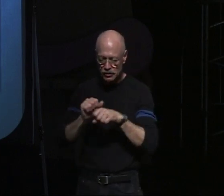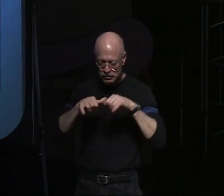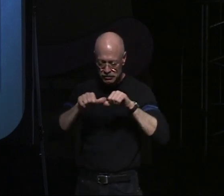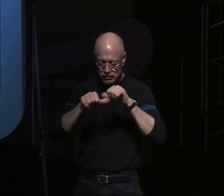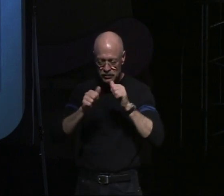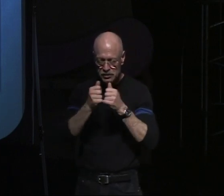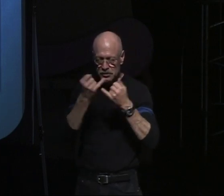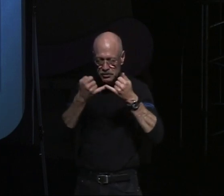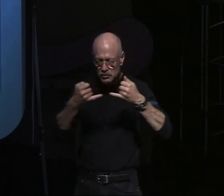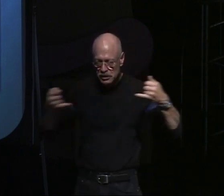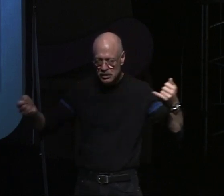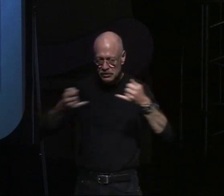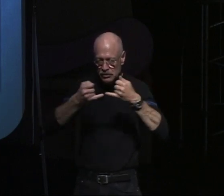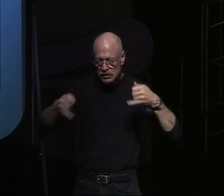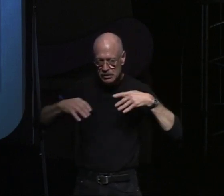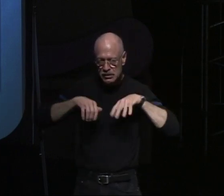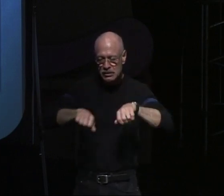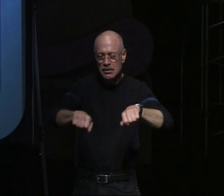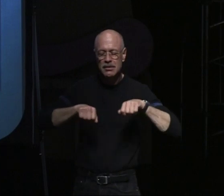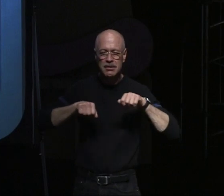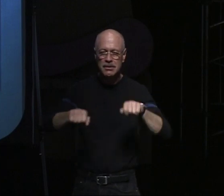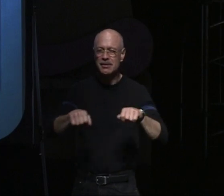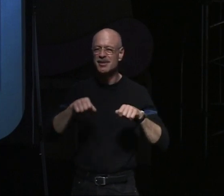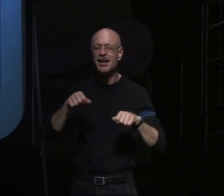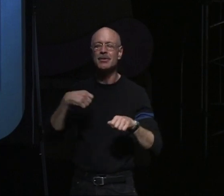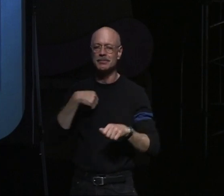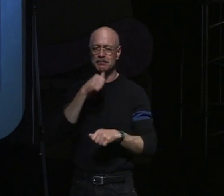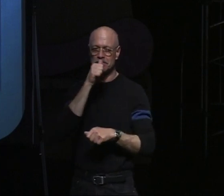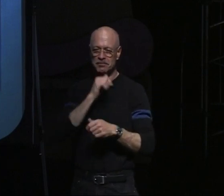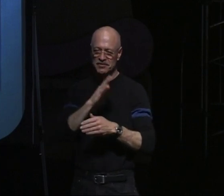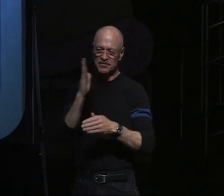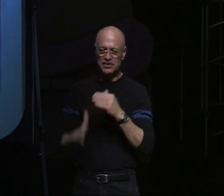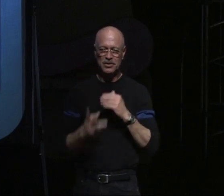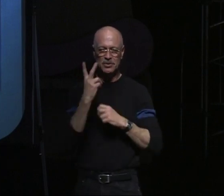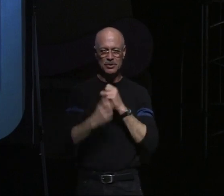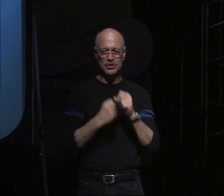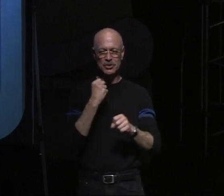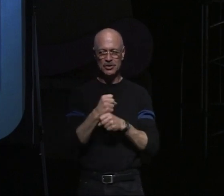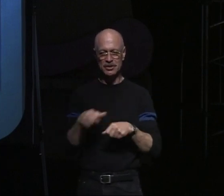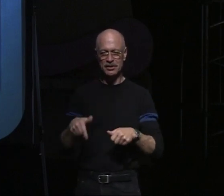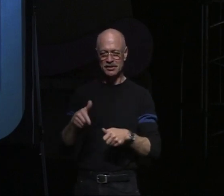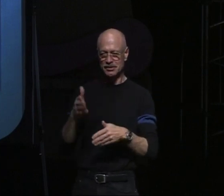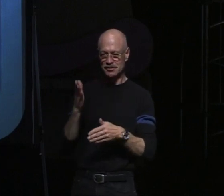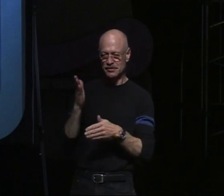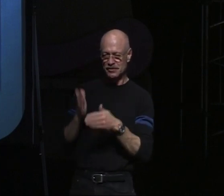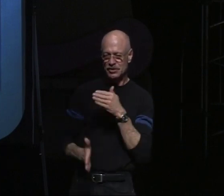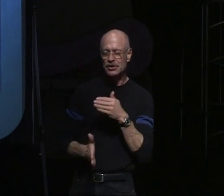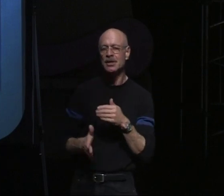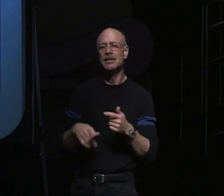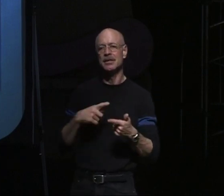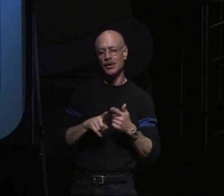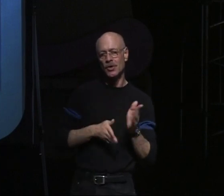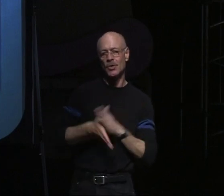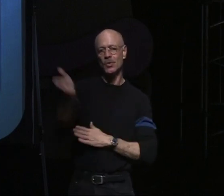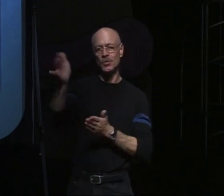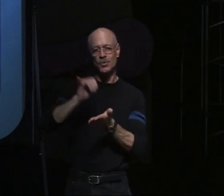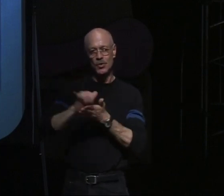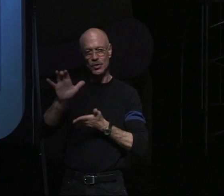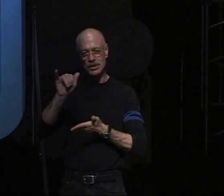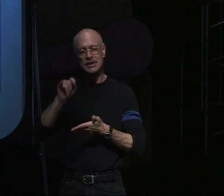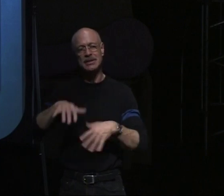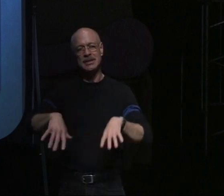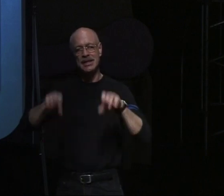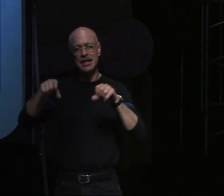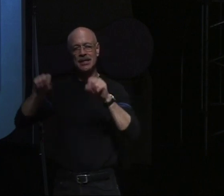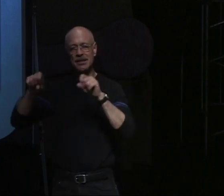expectations. But I felt that I wanted to work in the art field rather than working on a loom my entire life. I